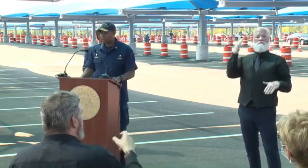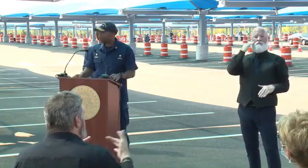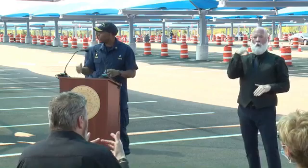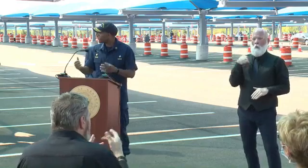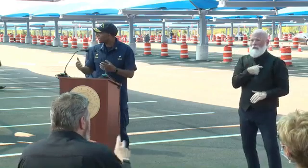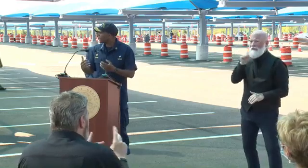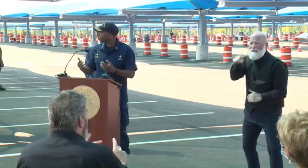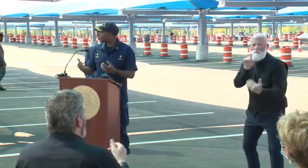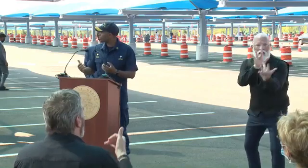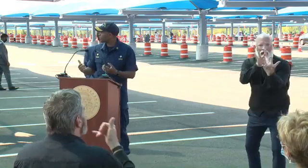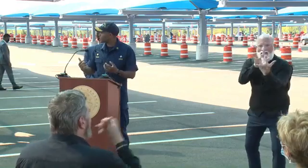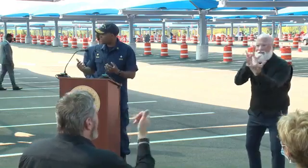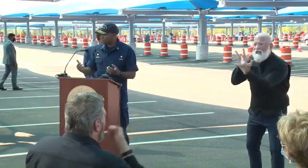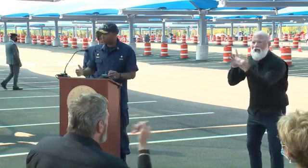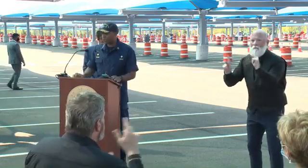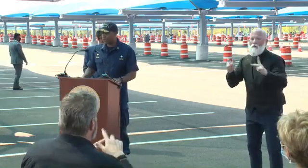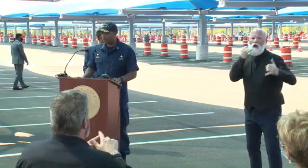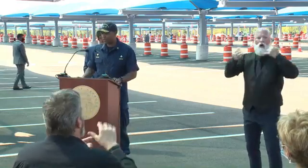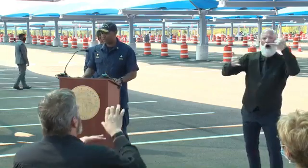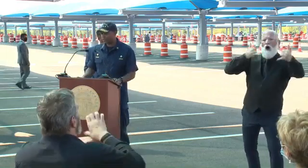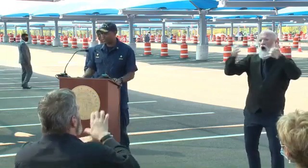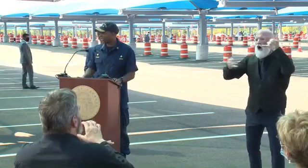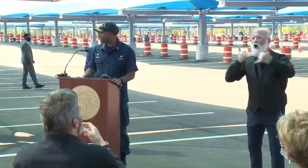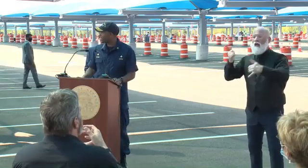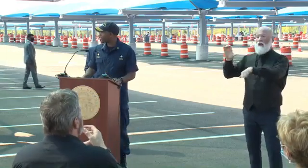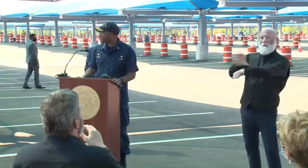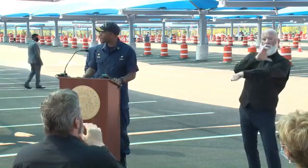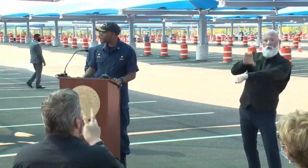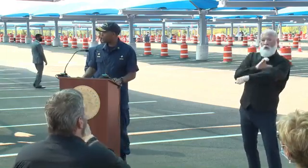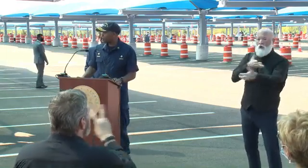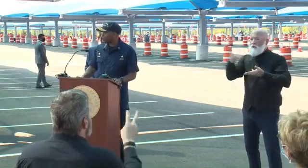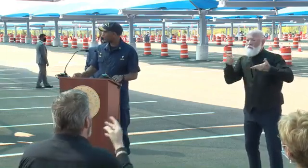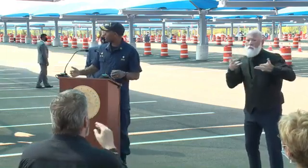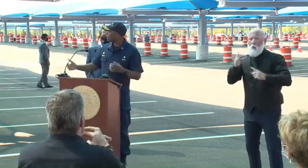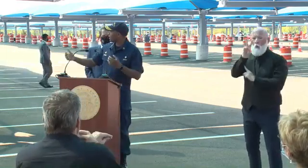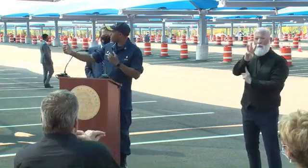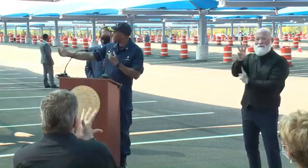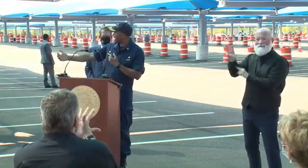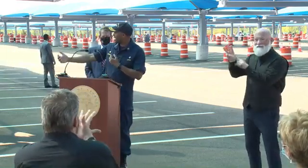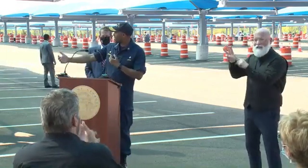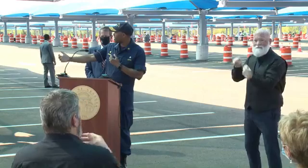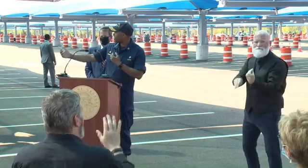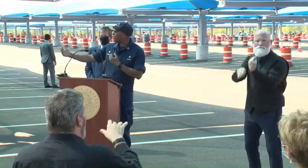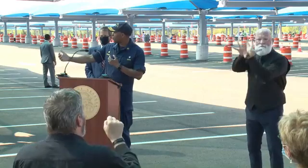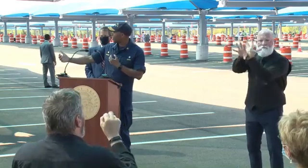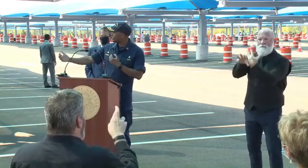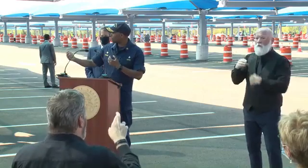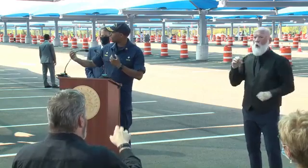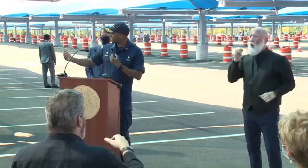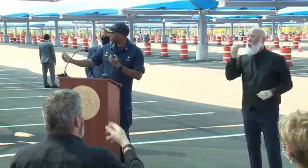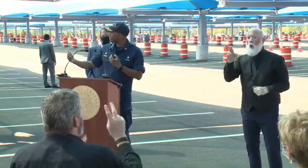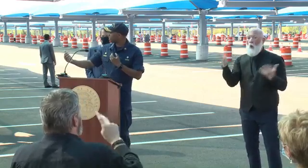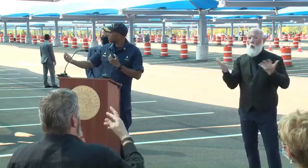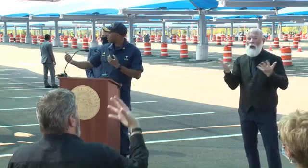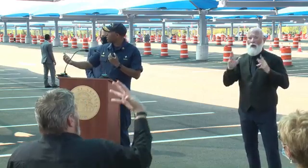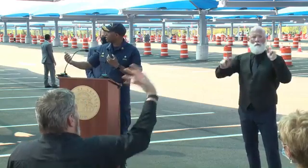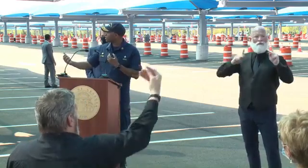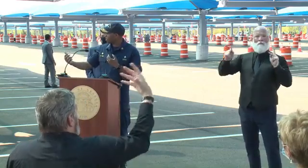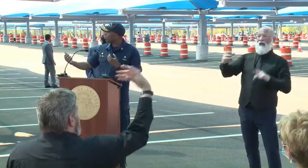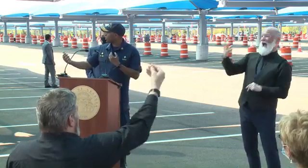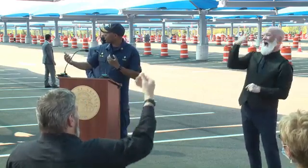computers, ways to connect virtually. Some nursing homes have done some really innovative things where they've had people outside, but well socially